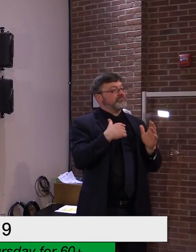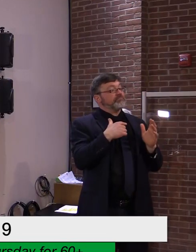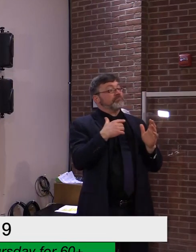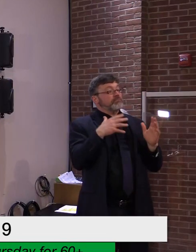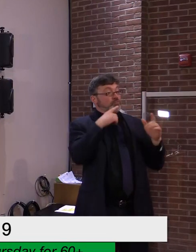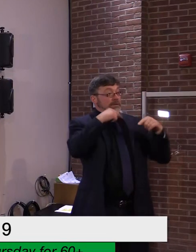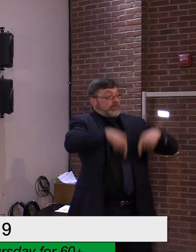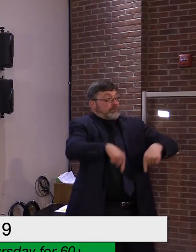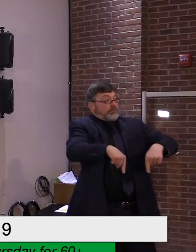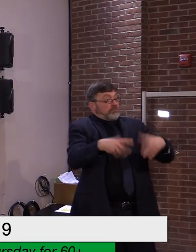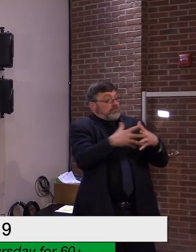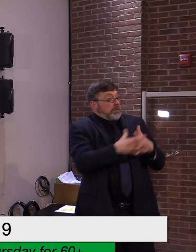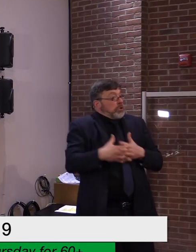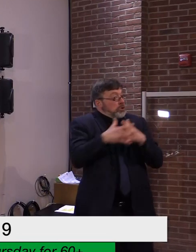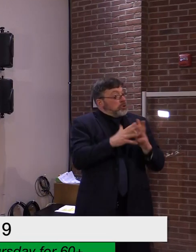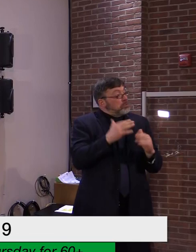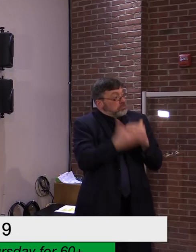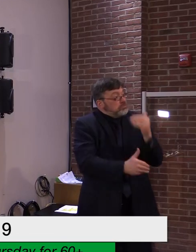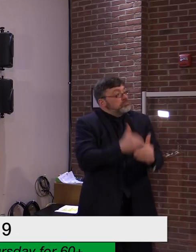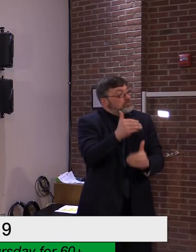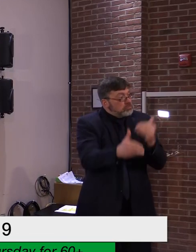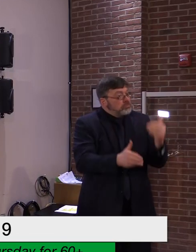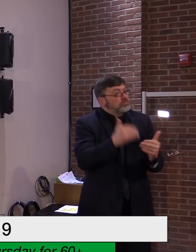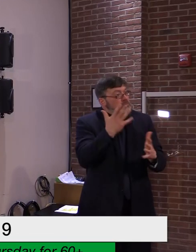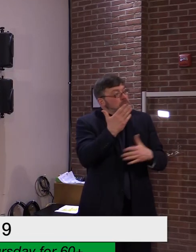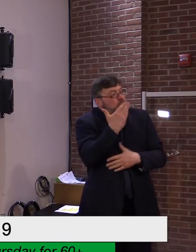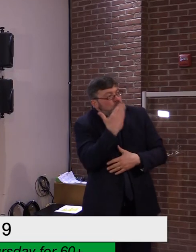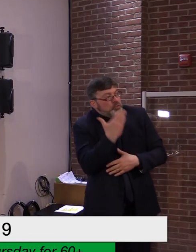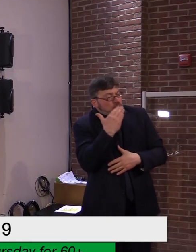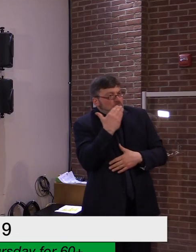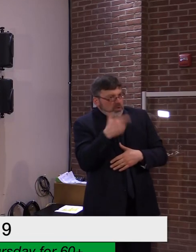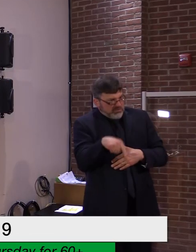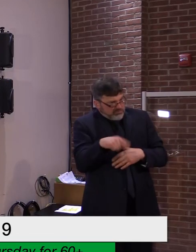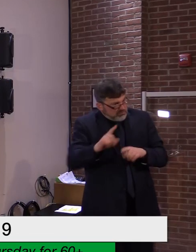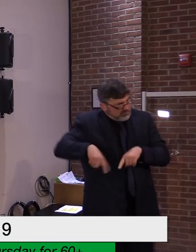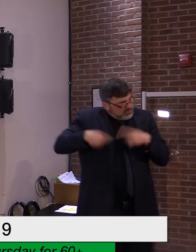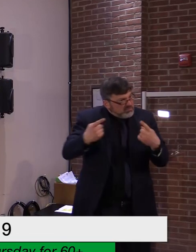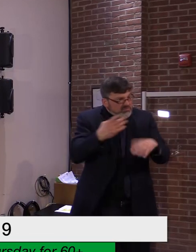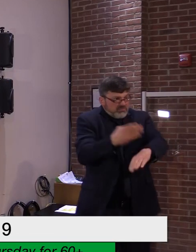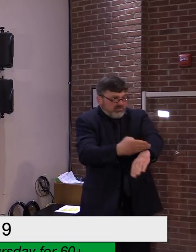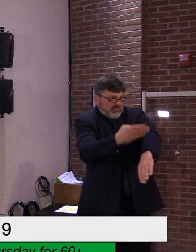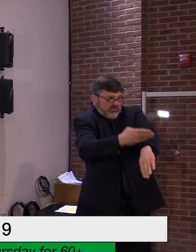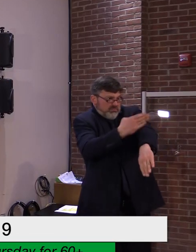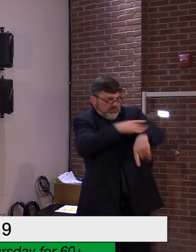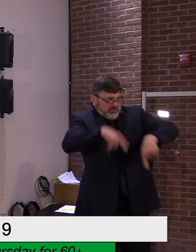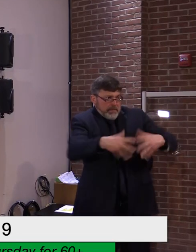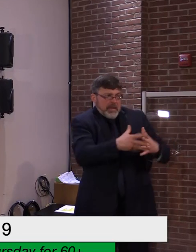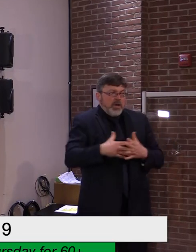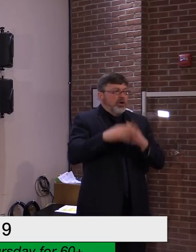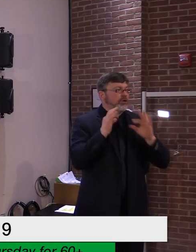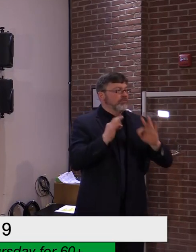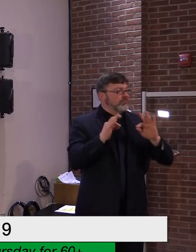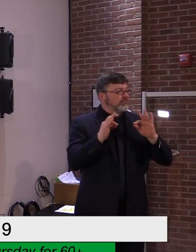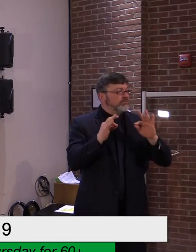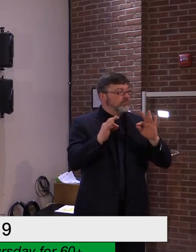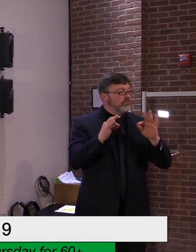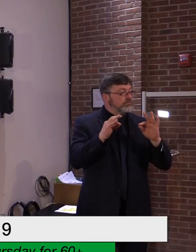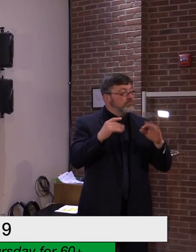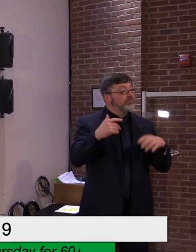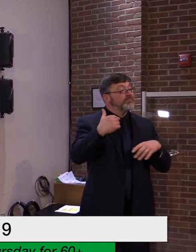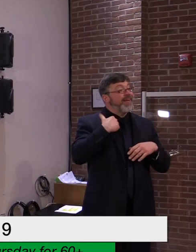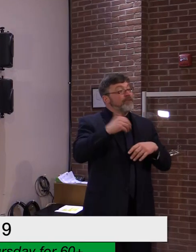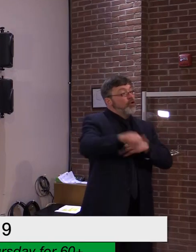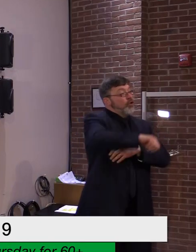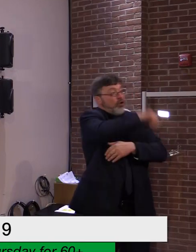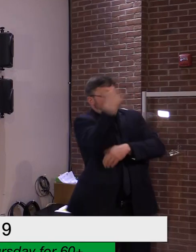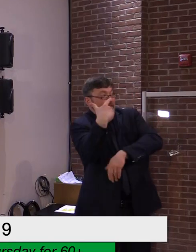on vaccinations than they are. He also discussed the AstraZeneca vaccine, which has made some news over the last few